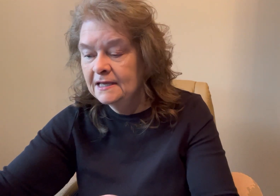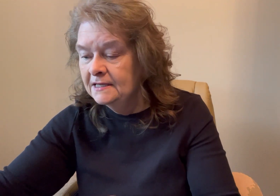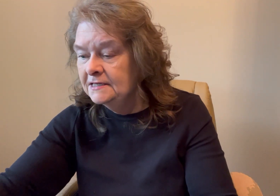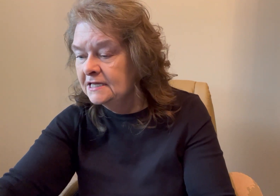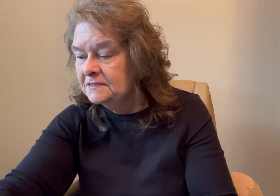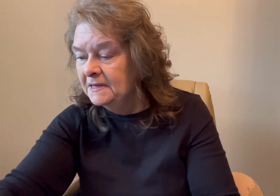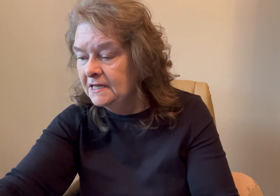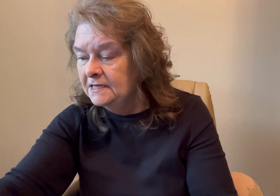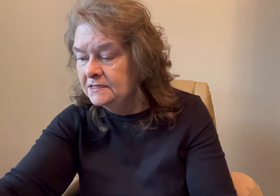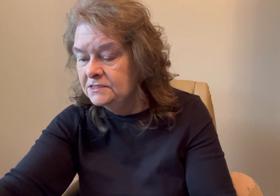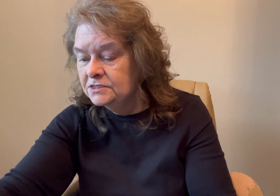And next page.